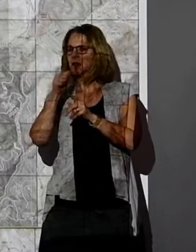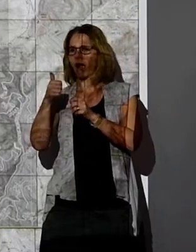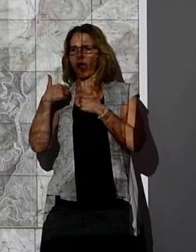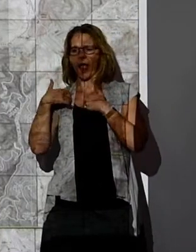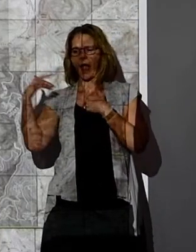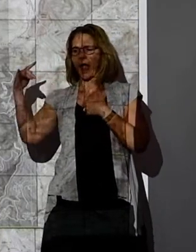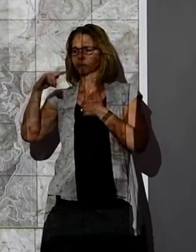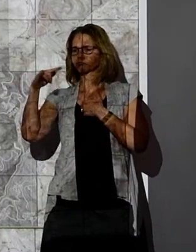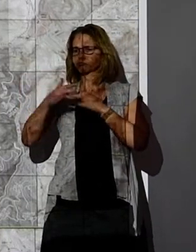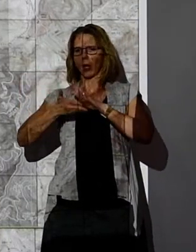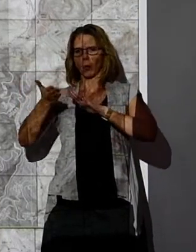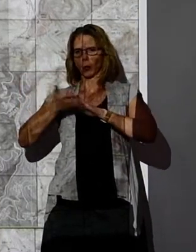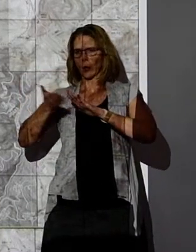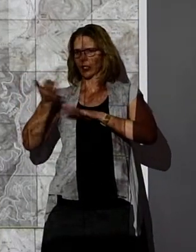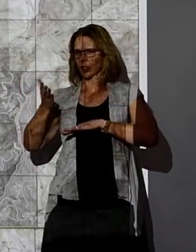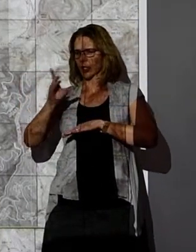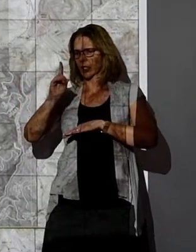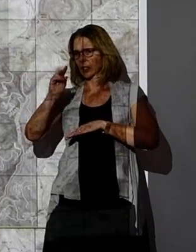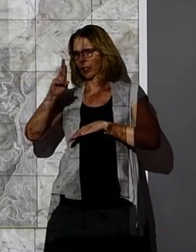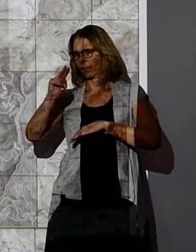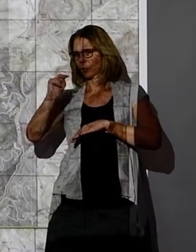operations.